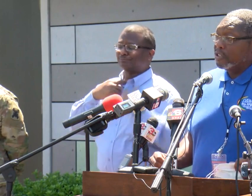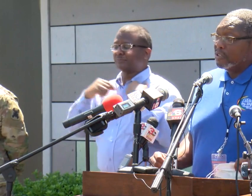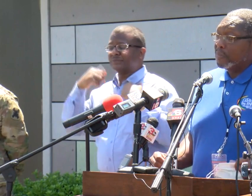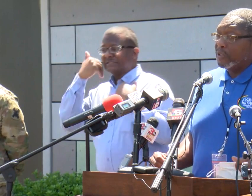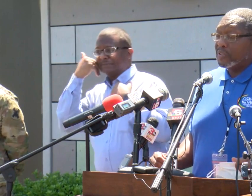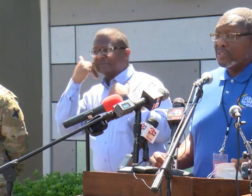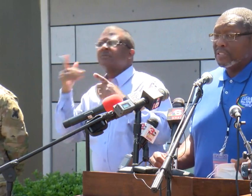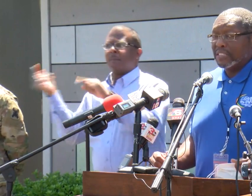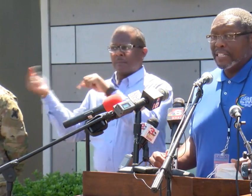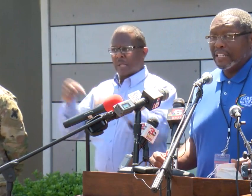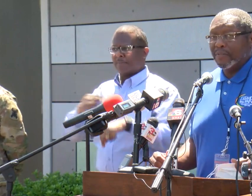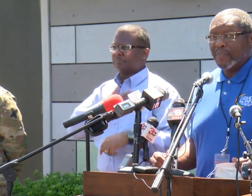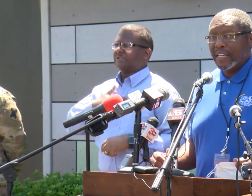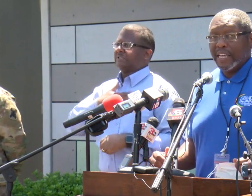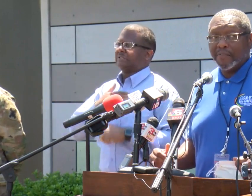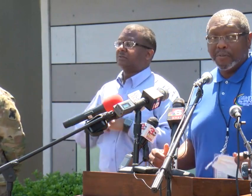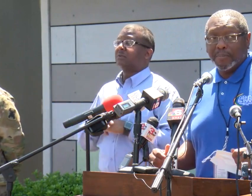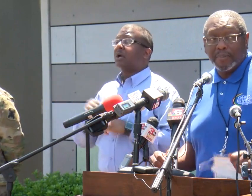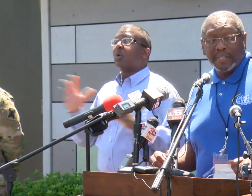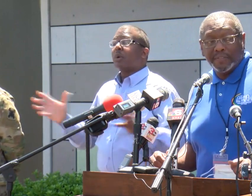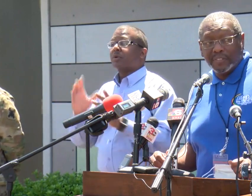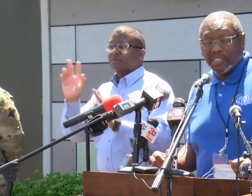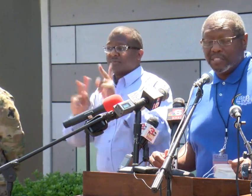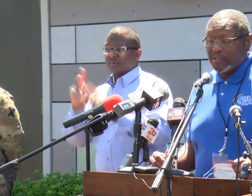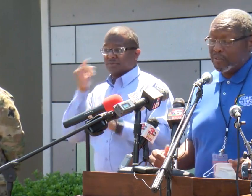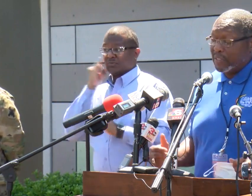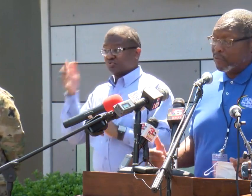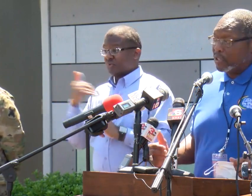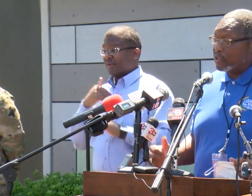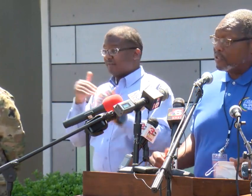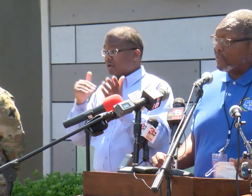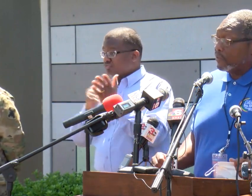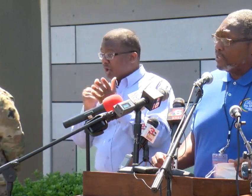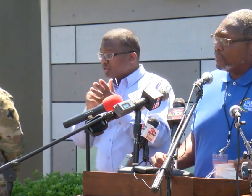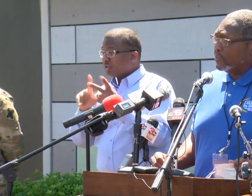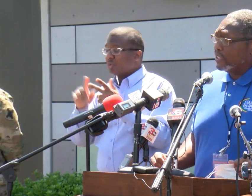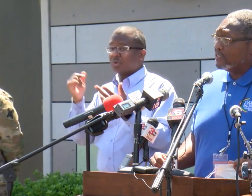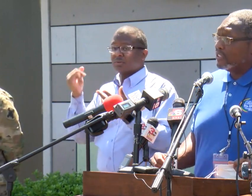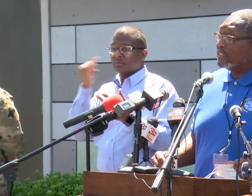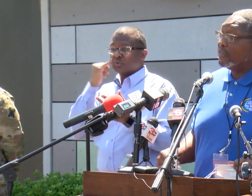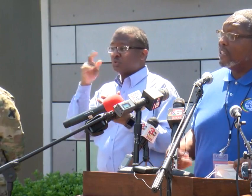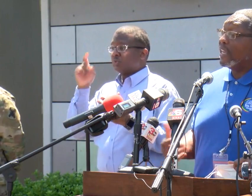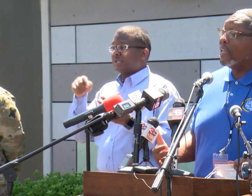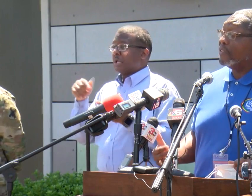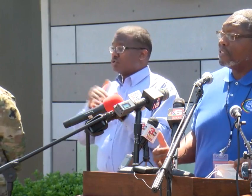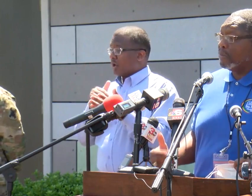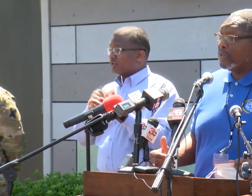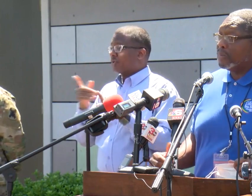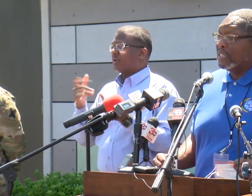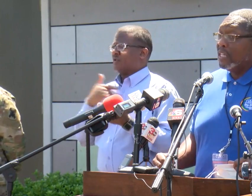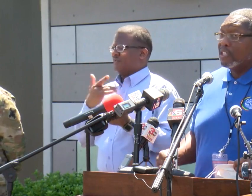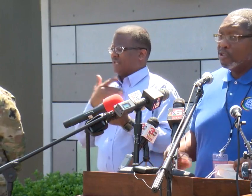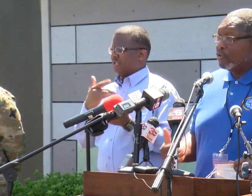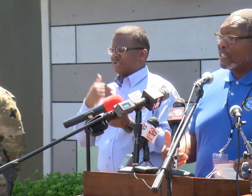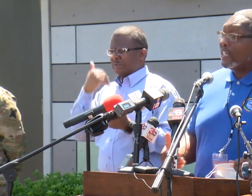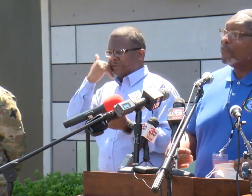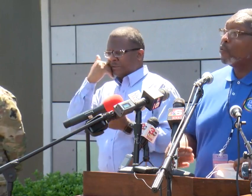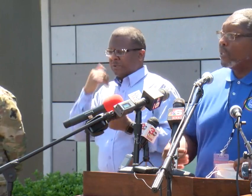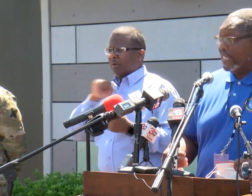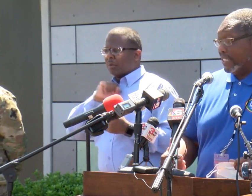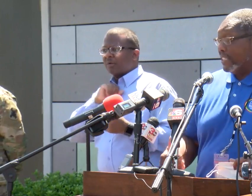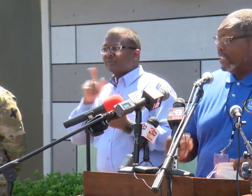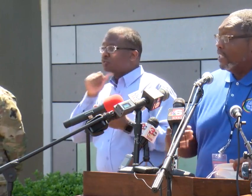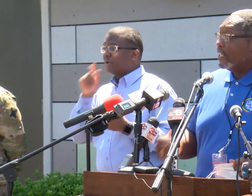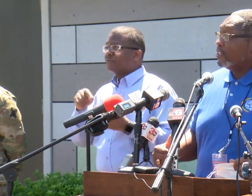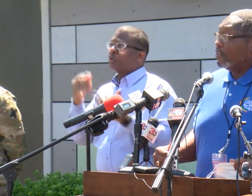are encouraging persons that if they have a physician or if they want to use David Raines Community Health Center, if they're having symptoms, you do not have